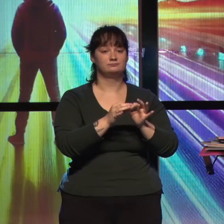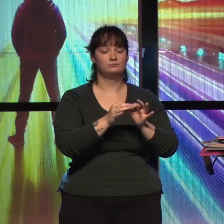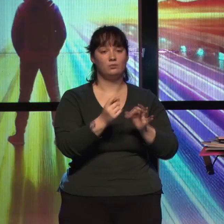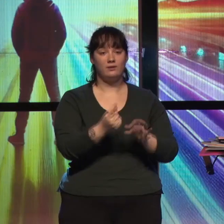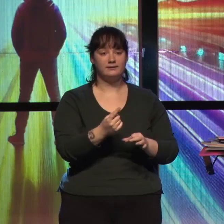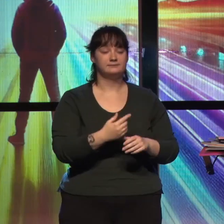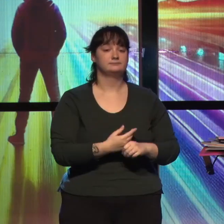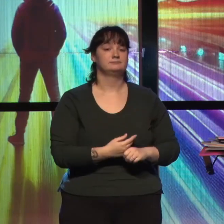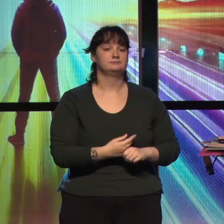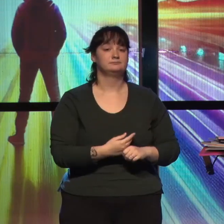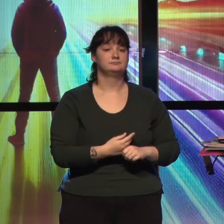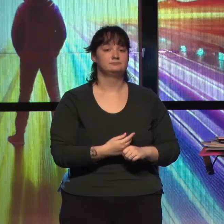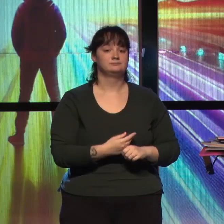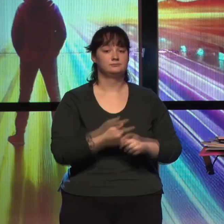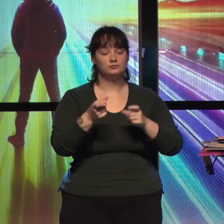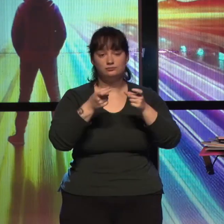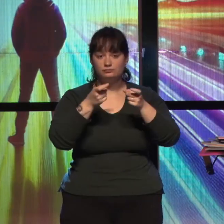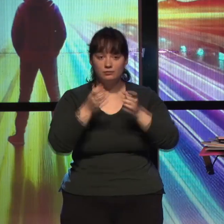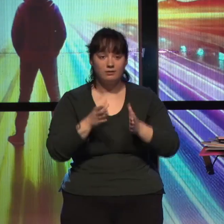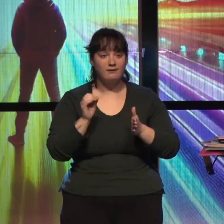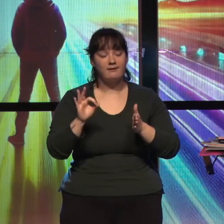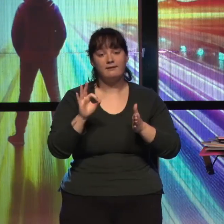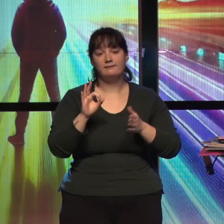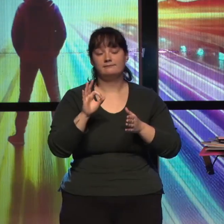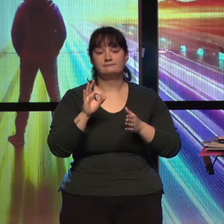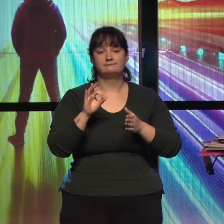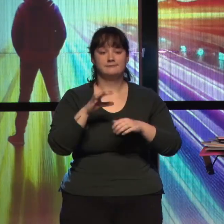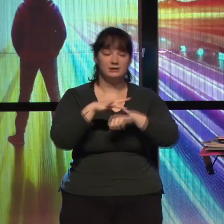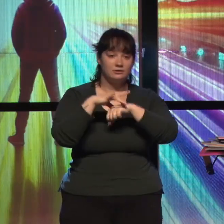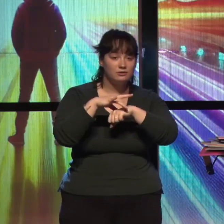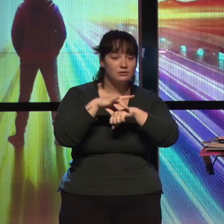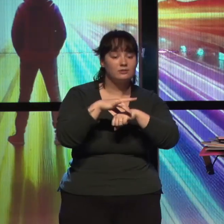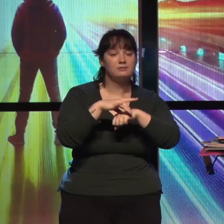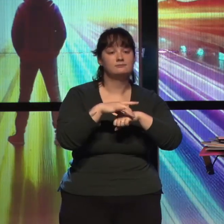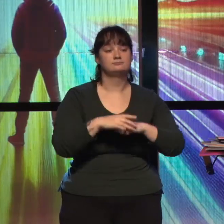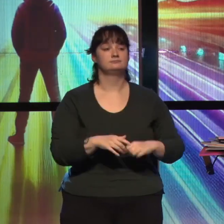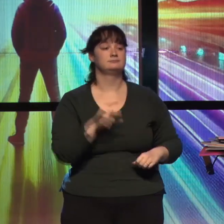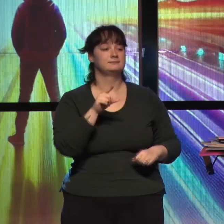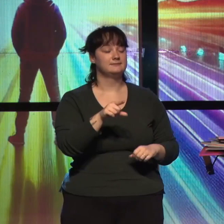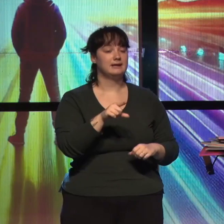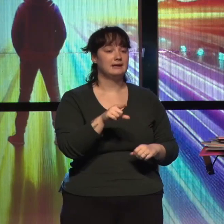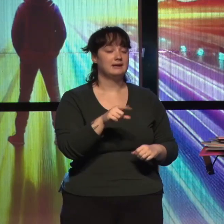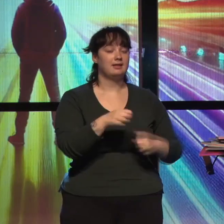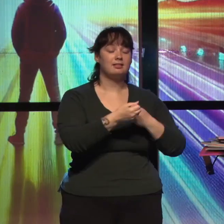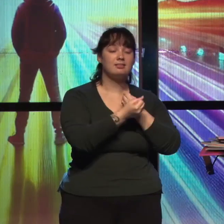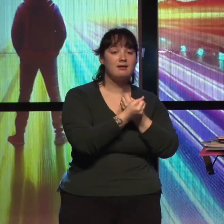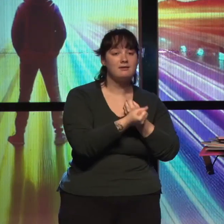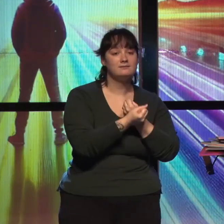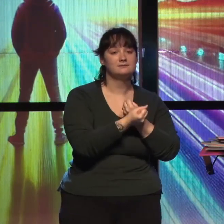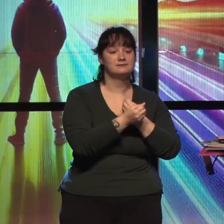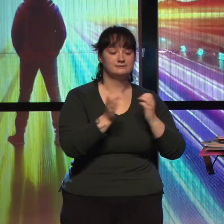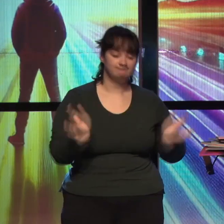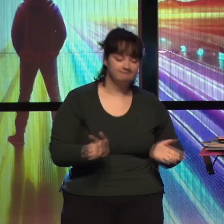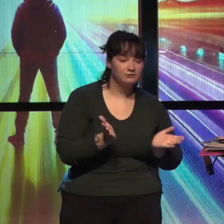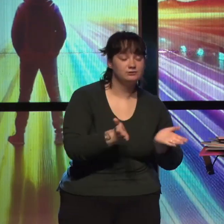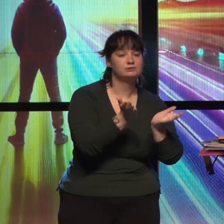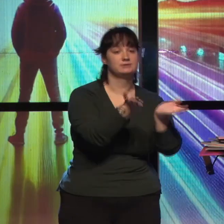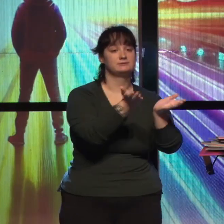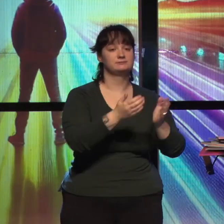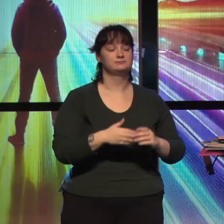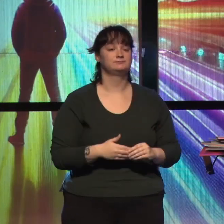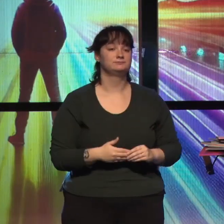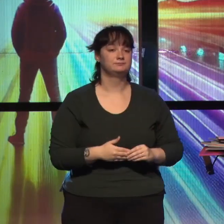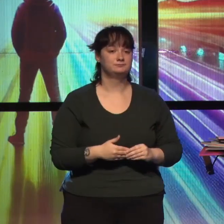kings of the earth. The Lamb loves, liberates, is the Alpha and Omega, who was and is to